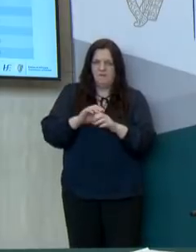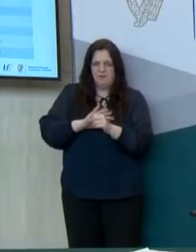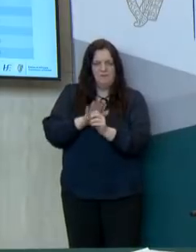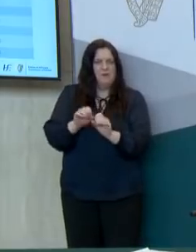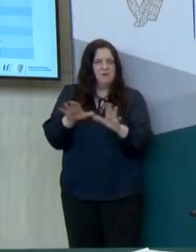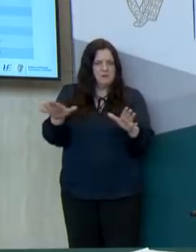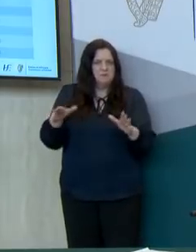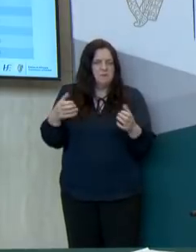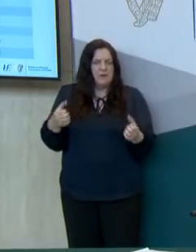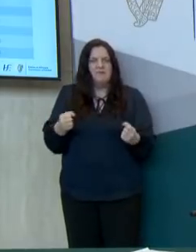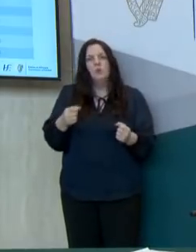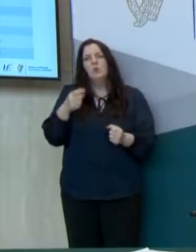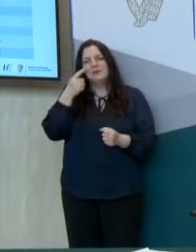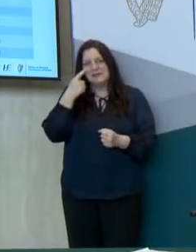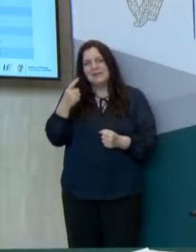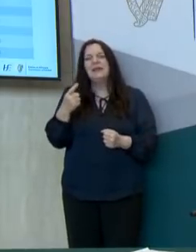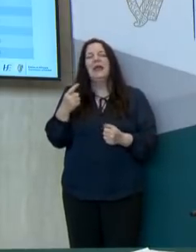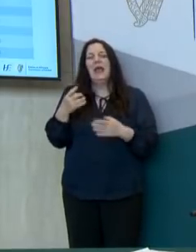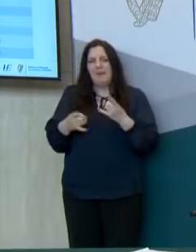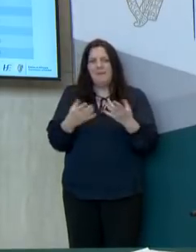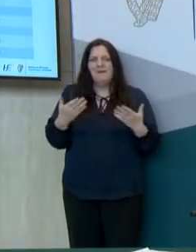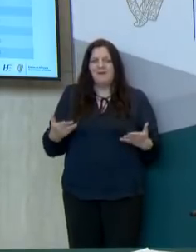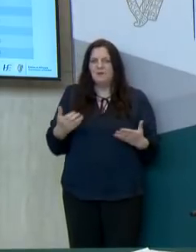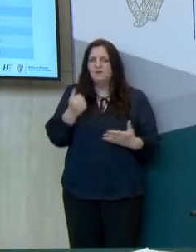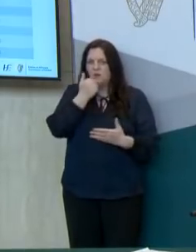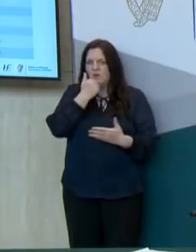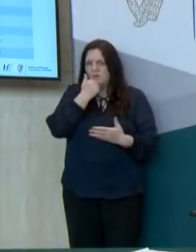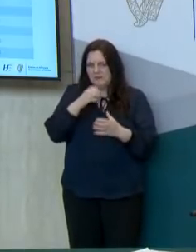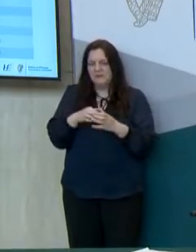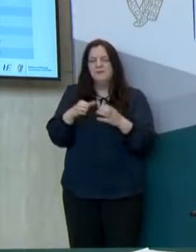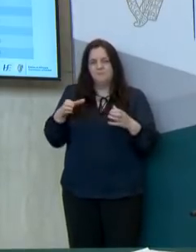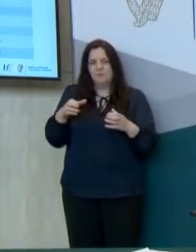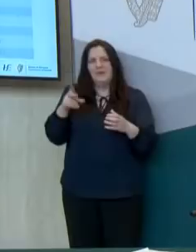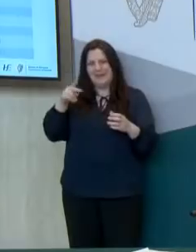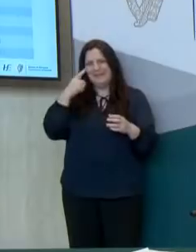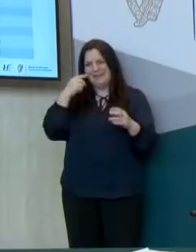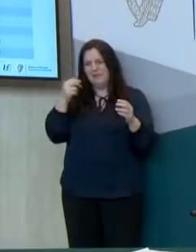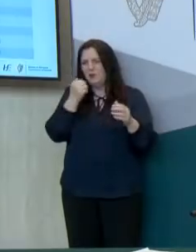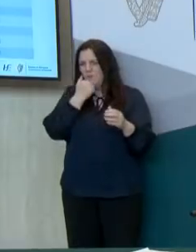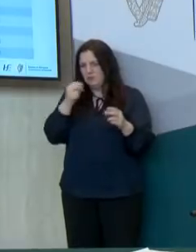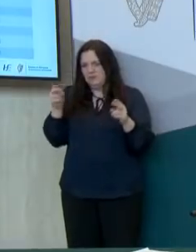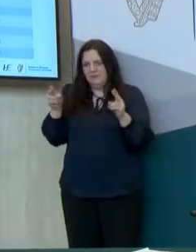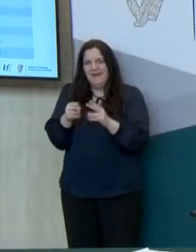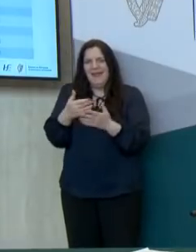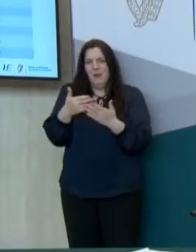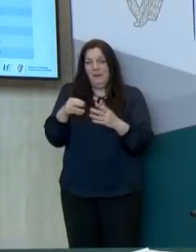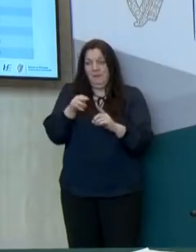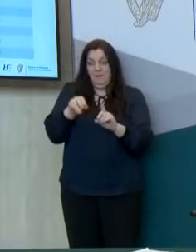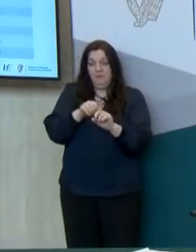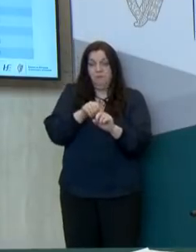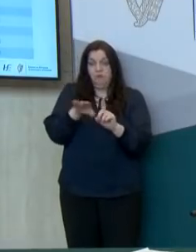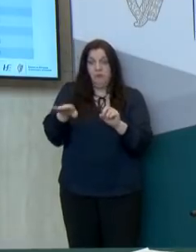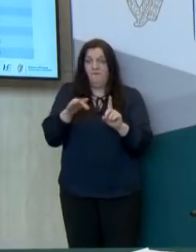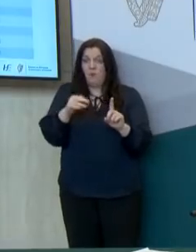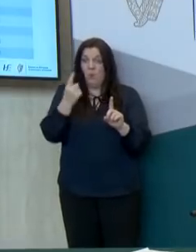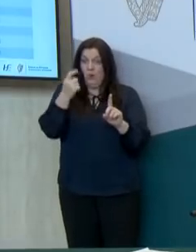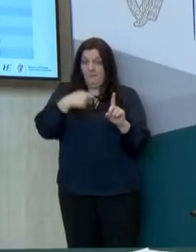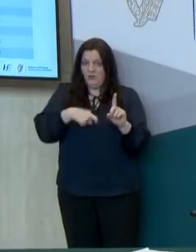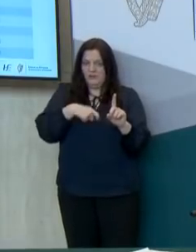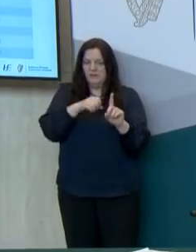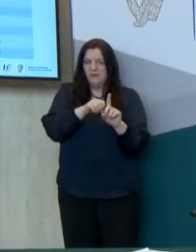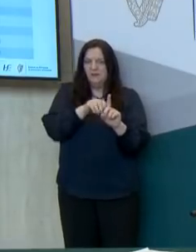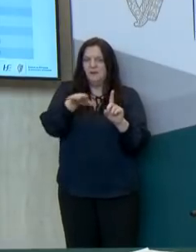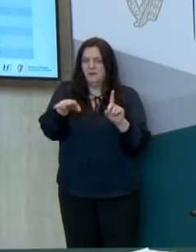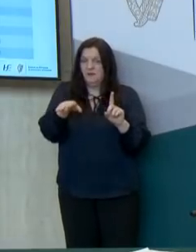seeing that translated today into a detected decrease in reproduction number. That's